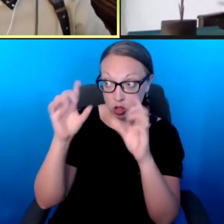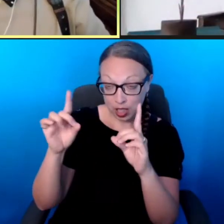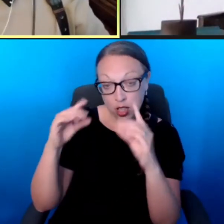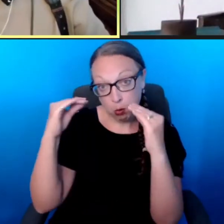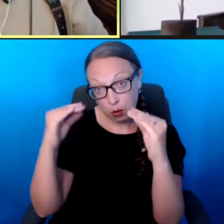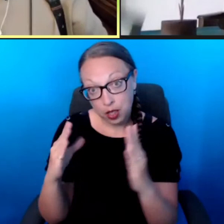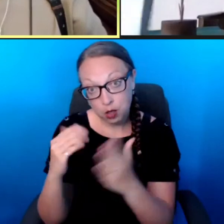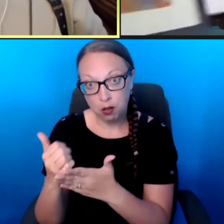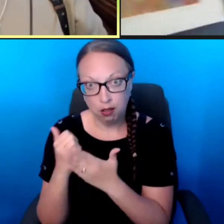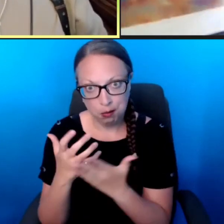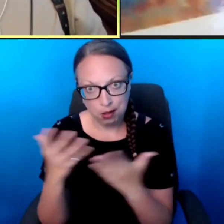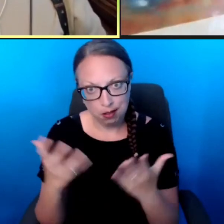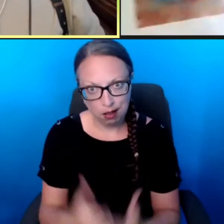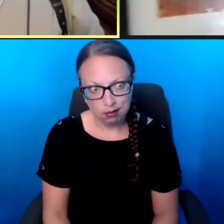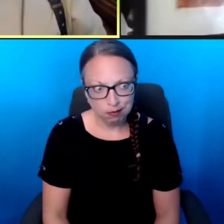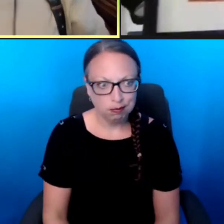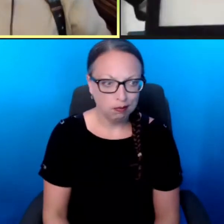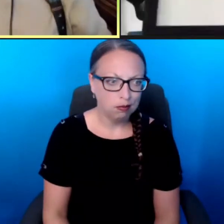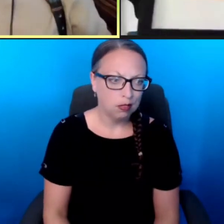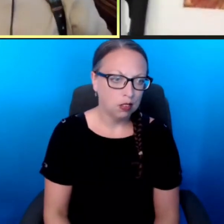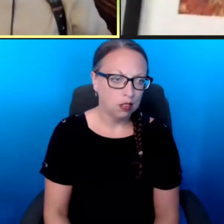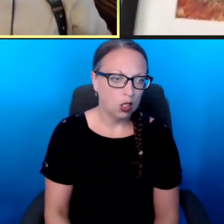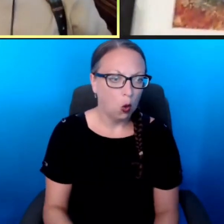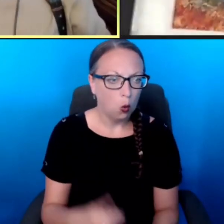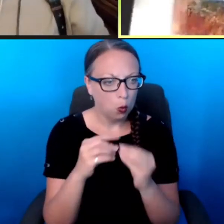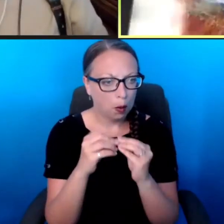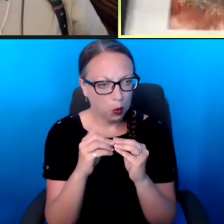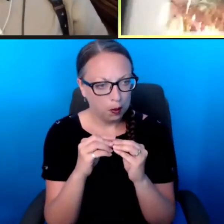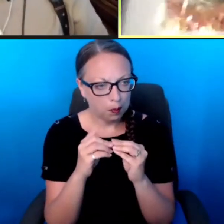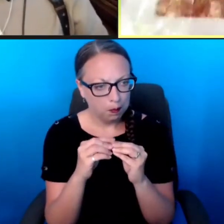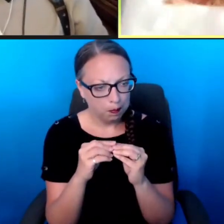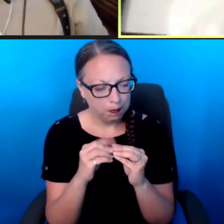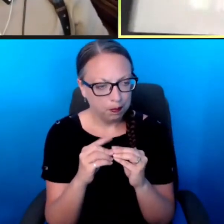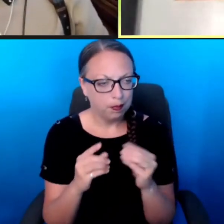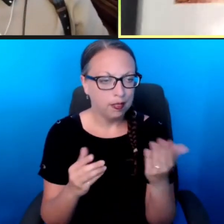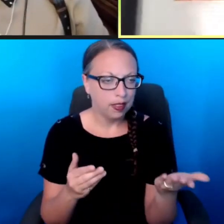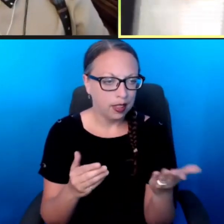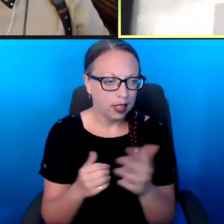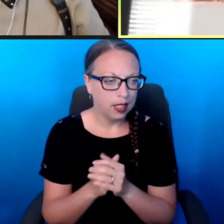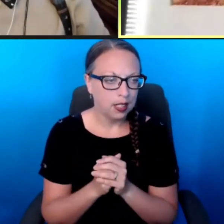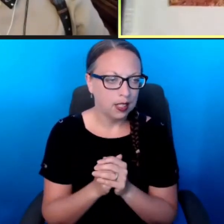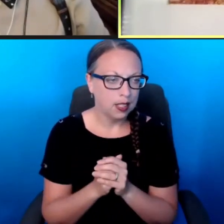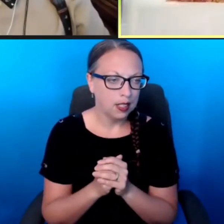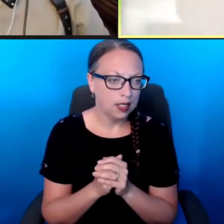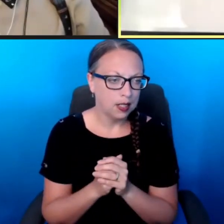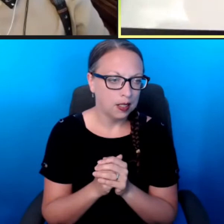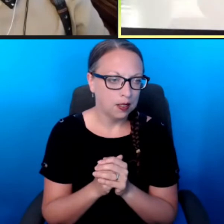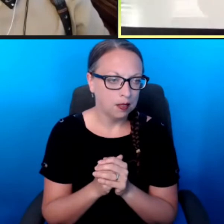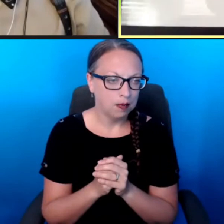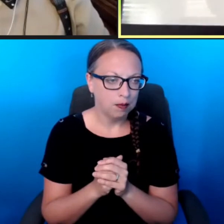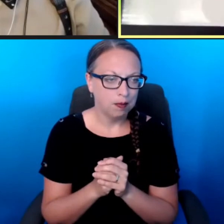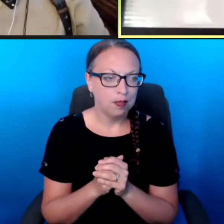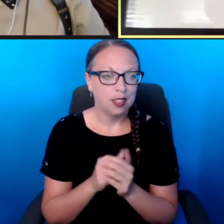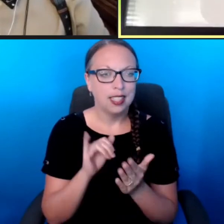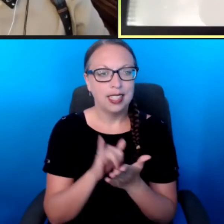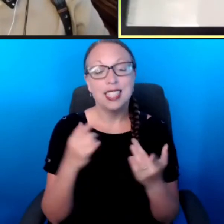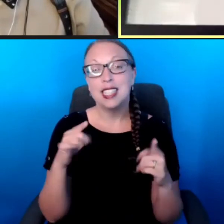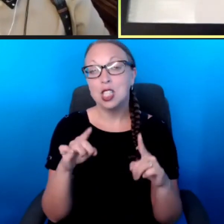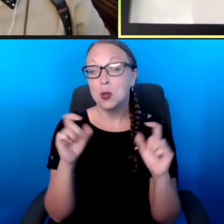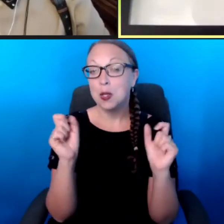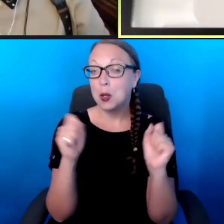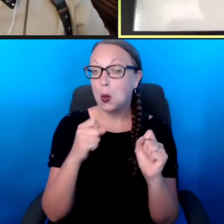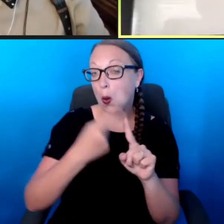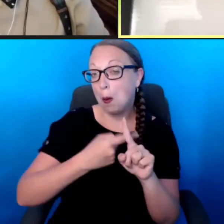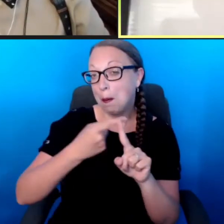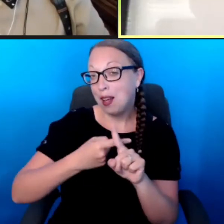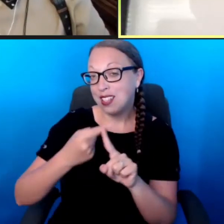Yes. Yeah. All right. Now, we have one more? Okay, one more. And I'm now doing, this is during the cold months when I don't